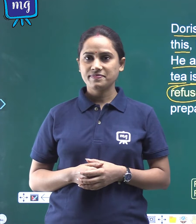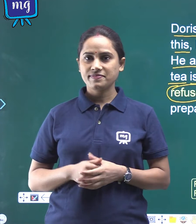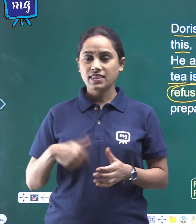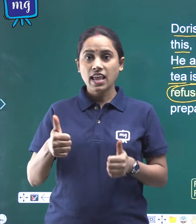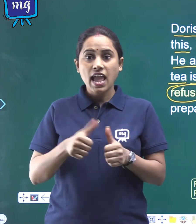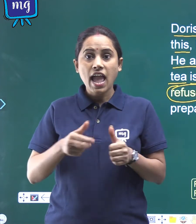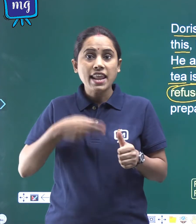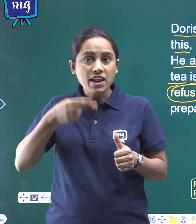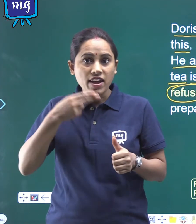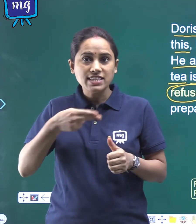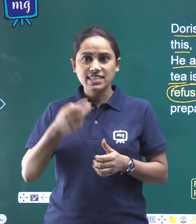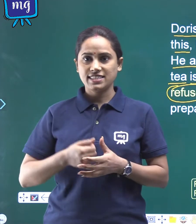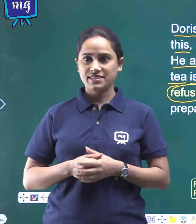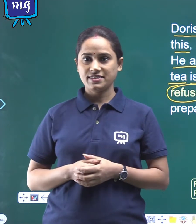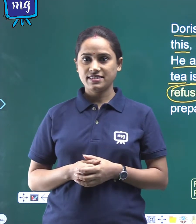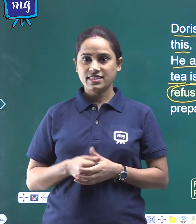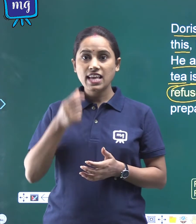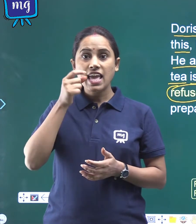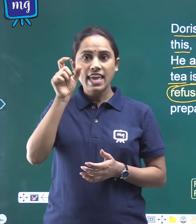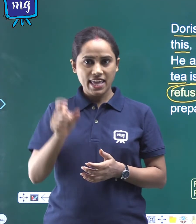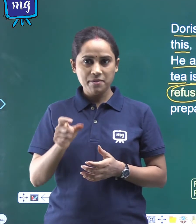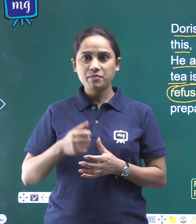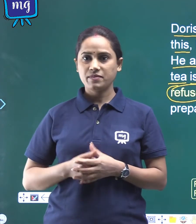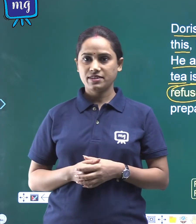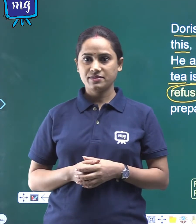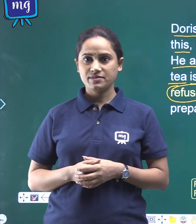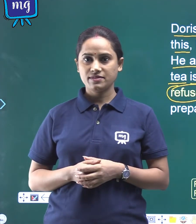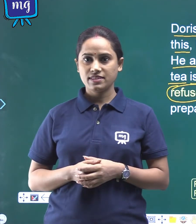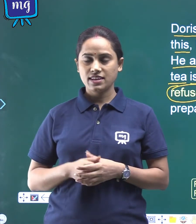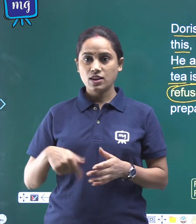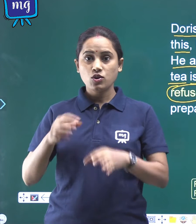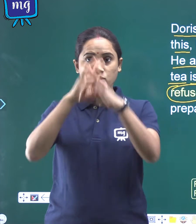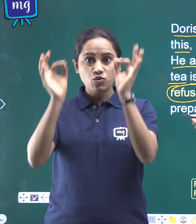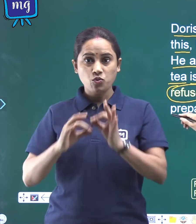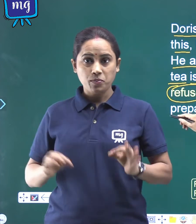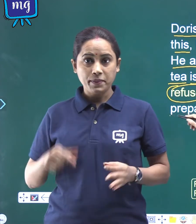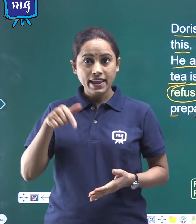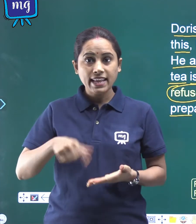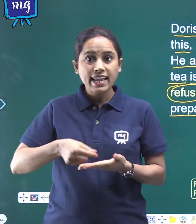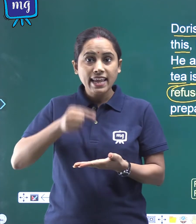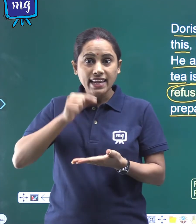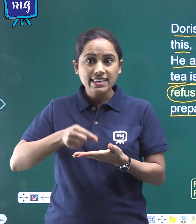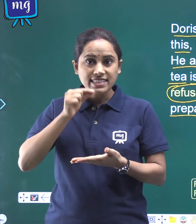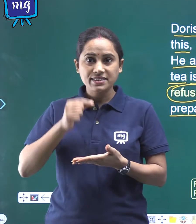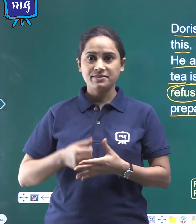and advises him to prepare it